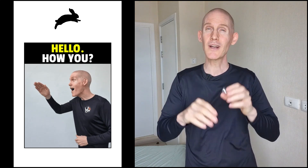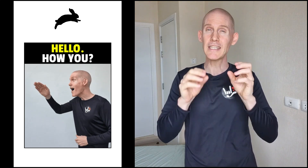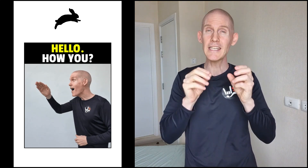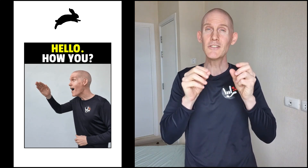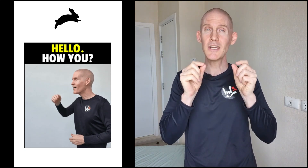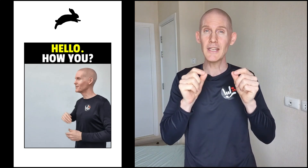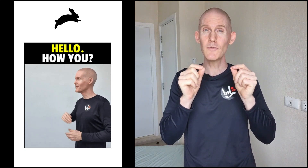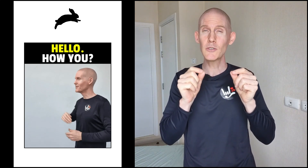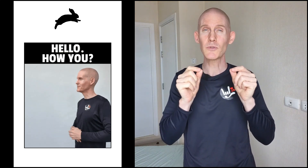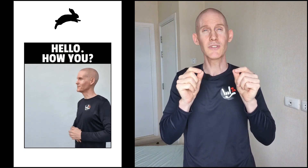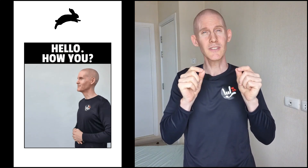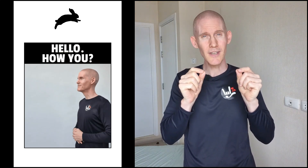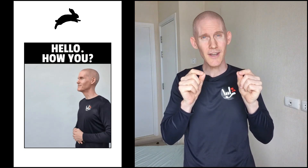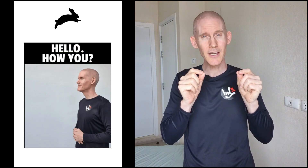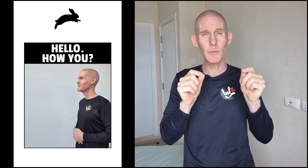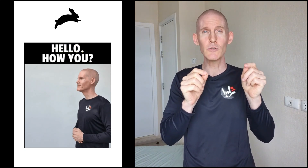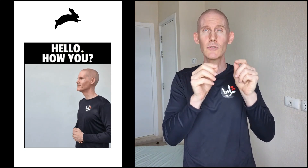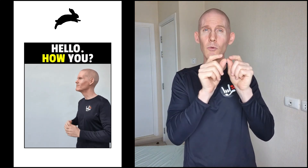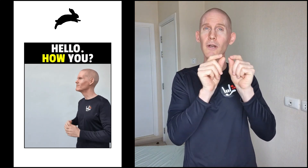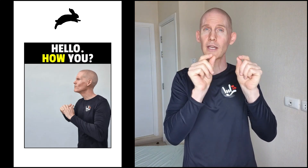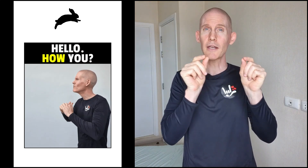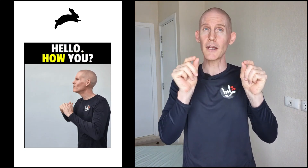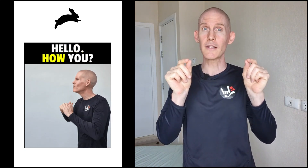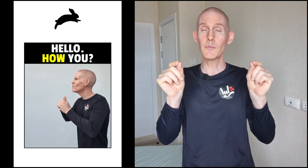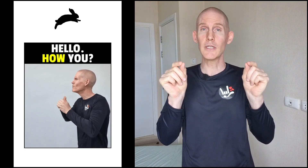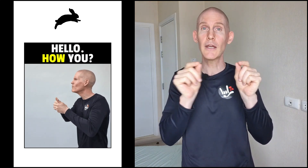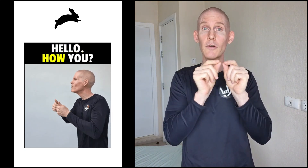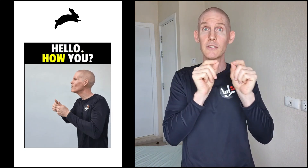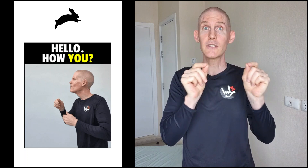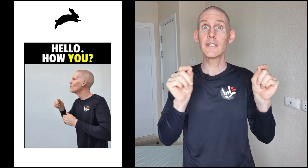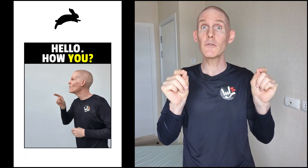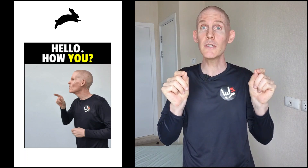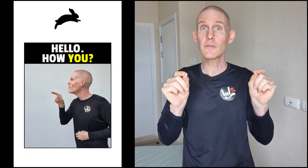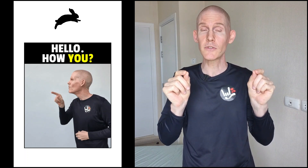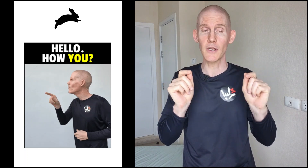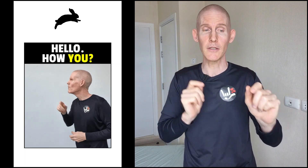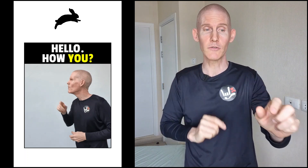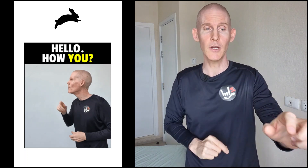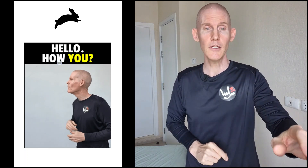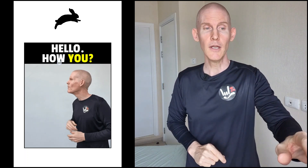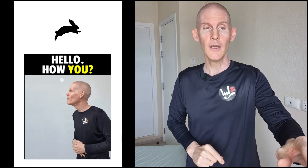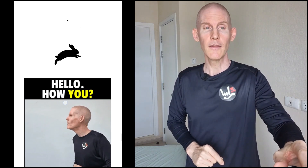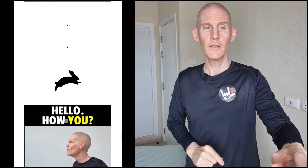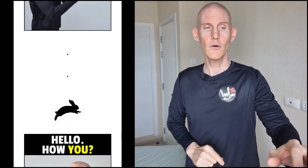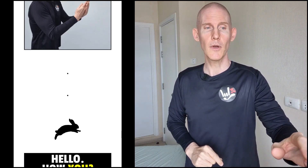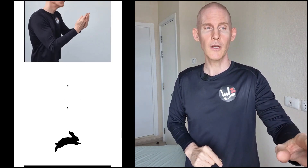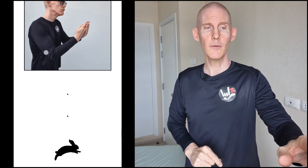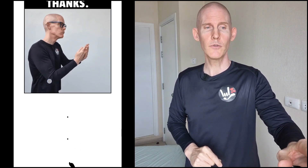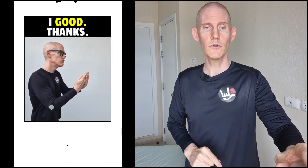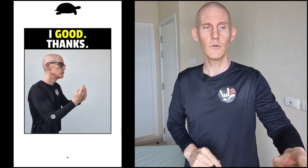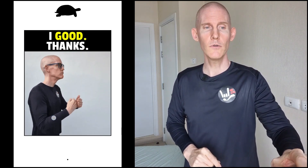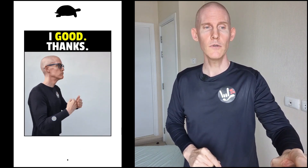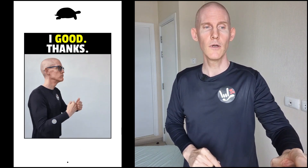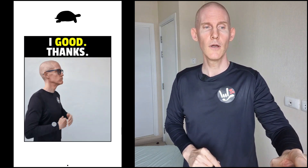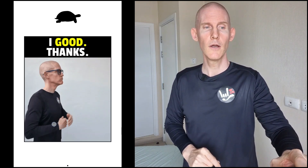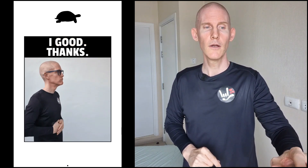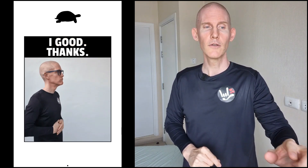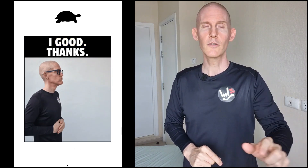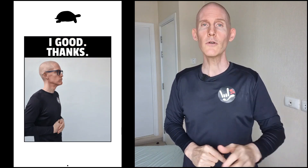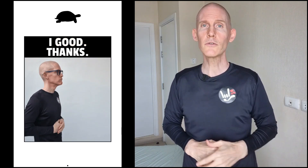want to work on each individual sign, but you still want to connect them together, a series of signs, right? Then go back up